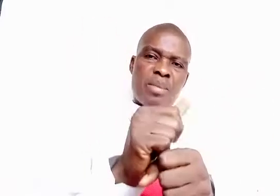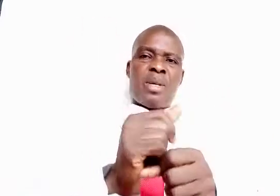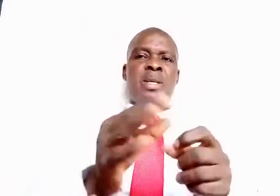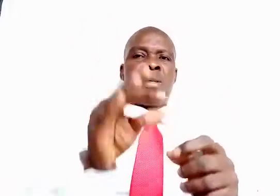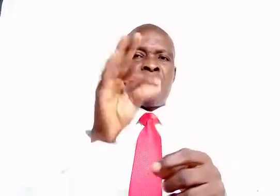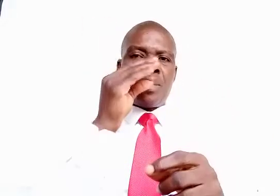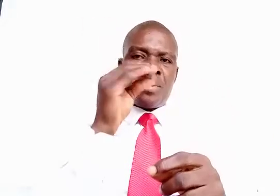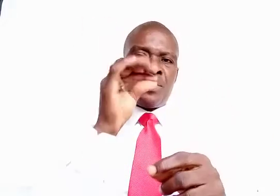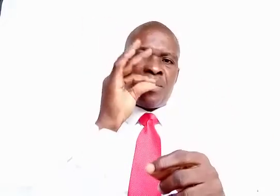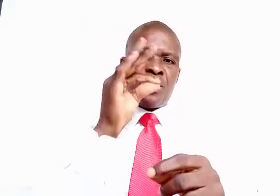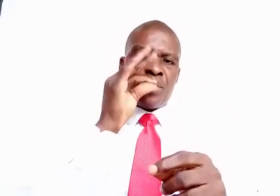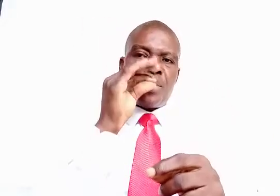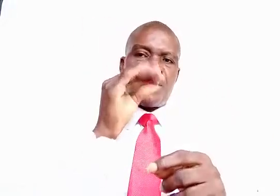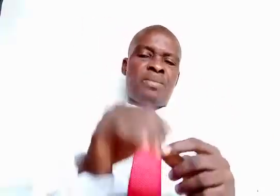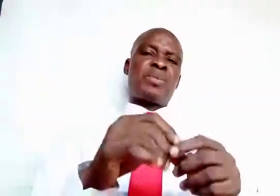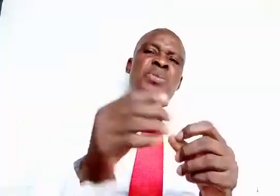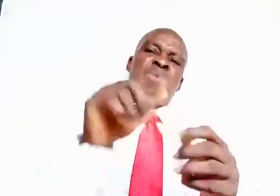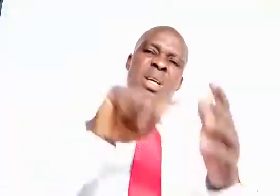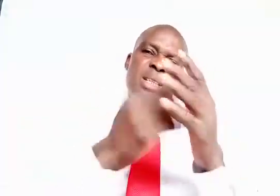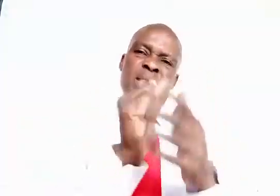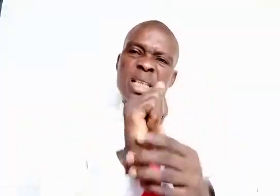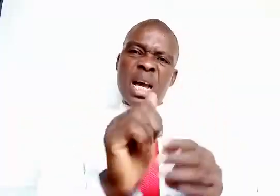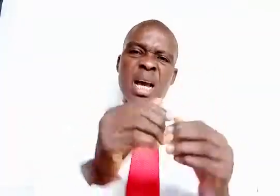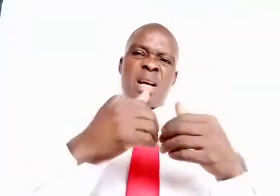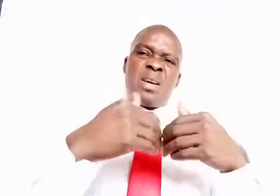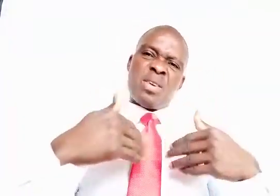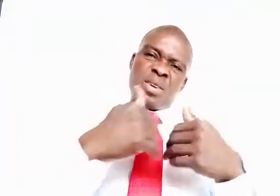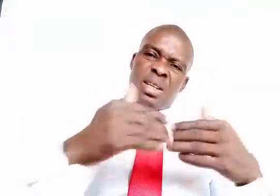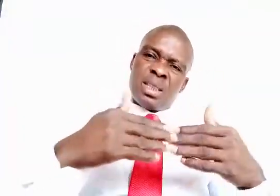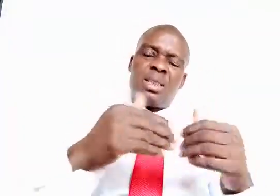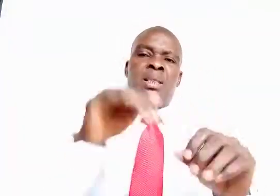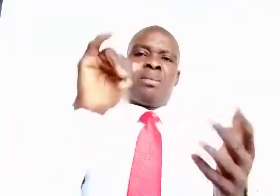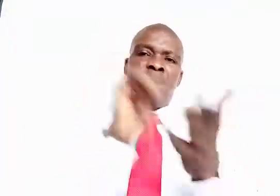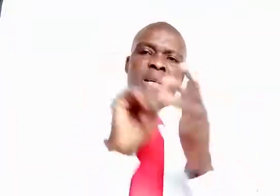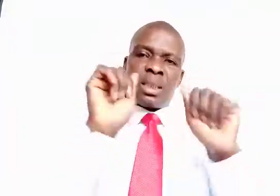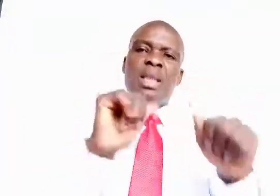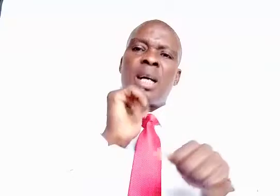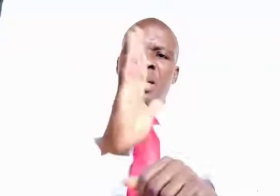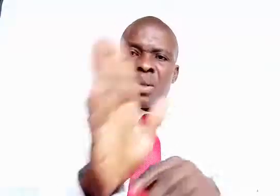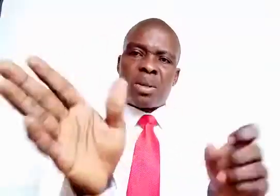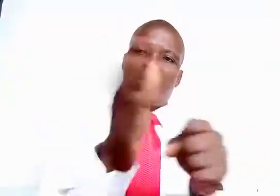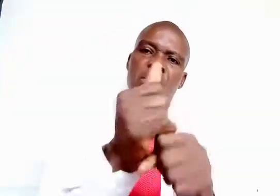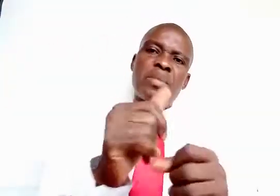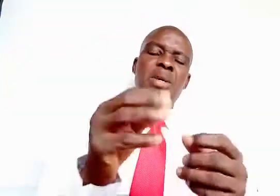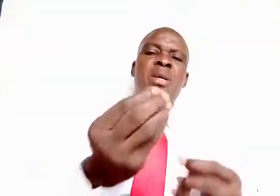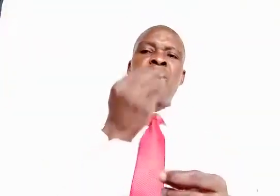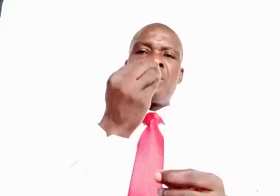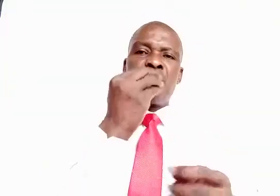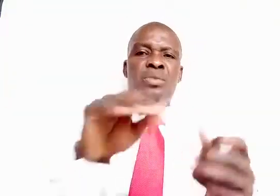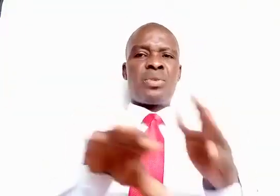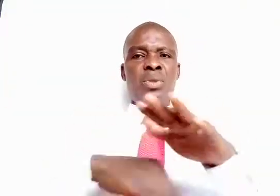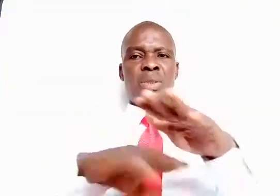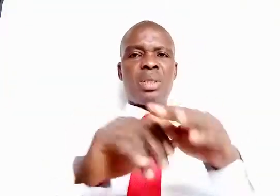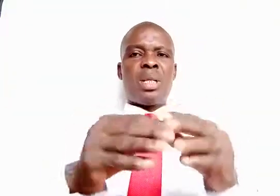Heterotrophs: these are organisms that cannot manufacture their own food, but depend on food